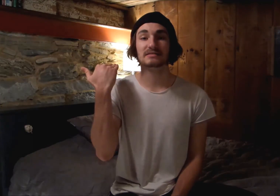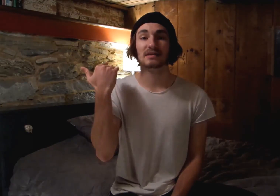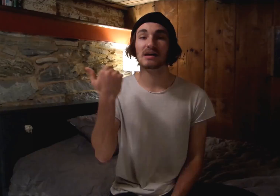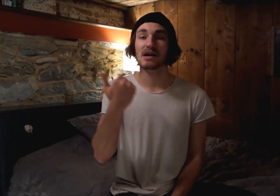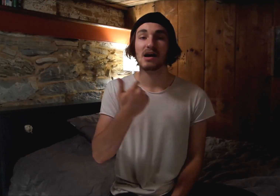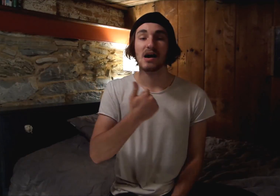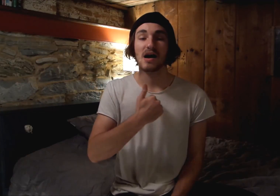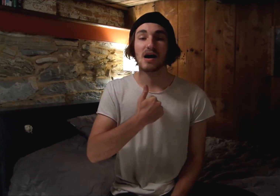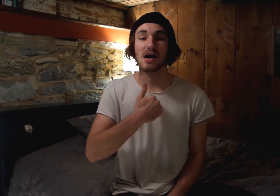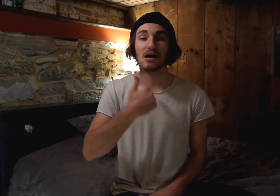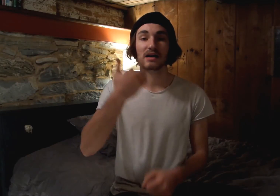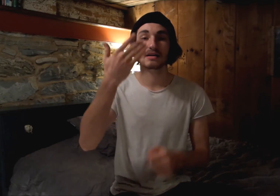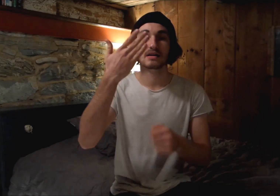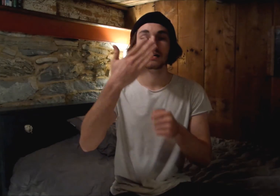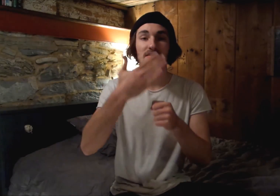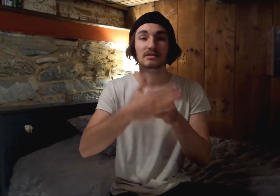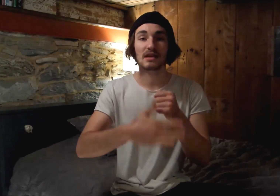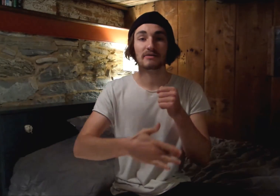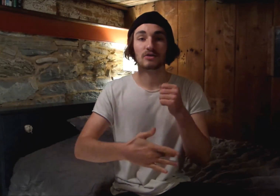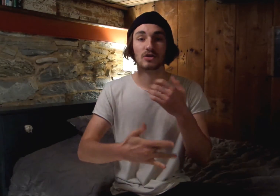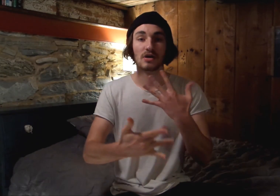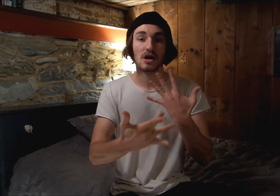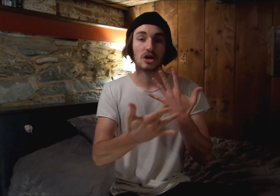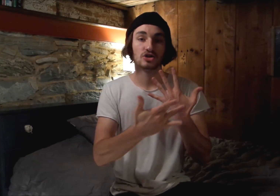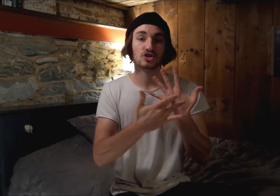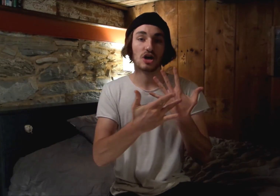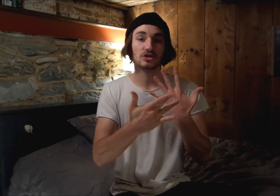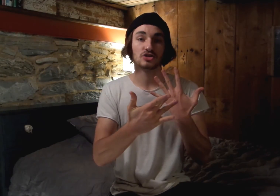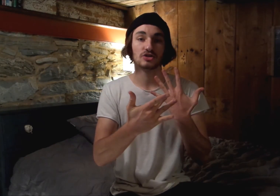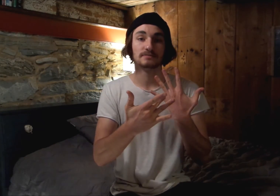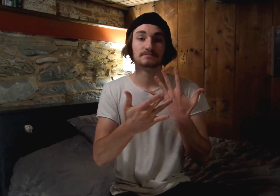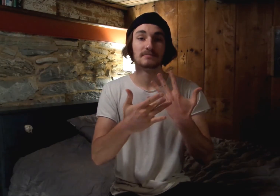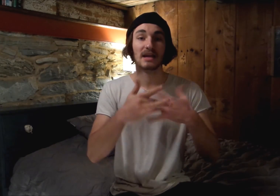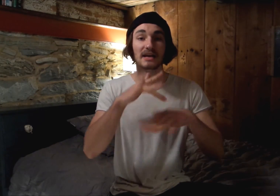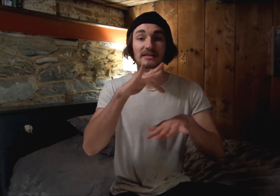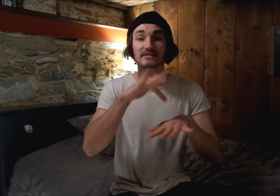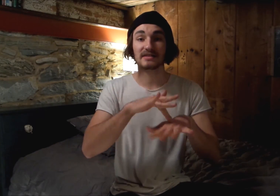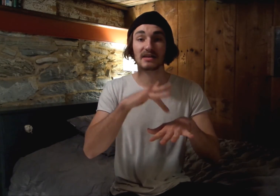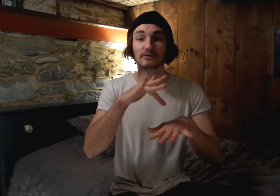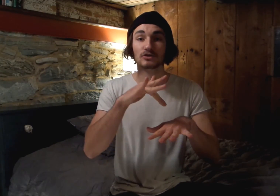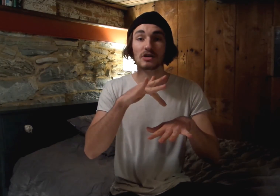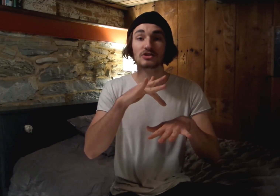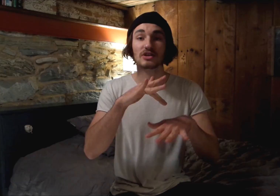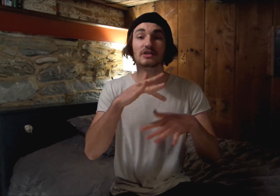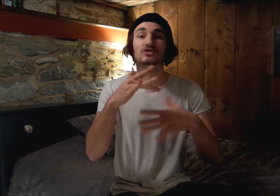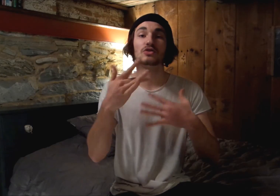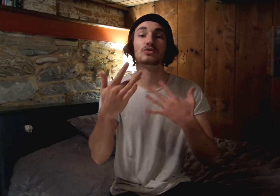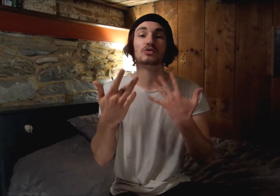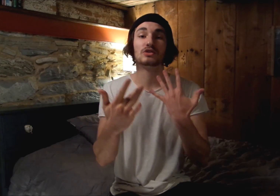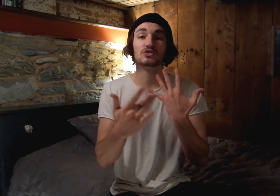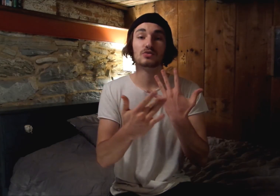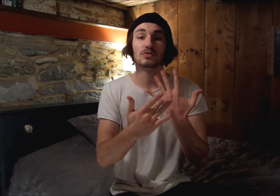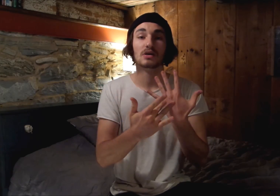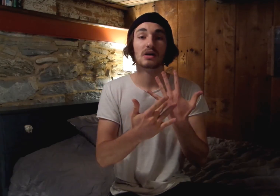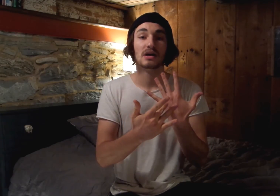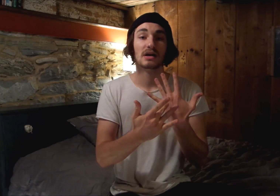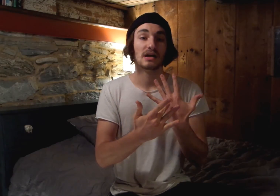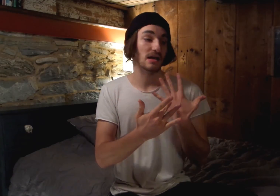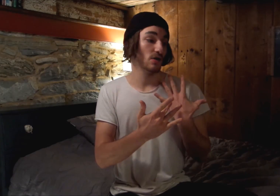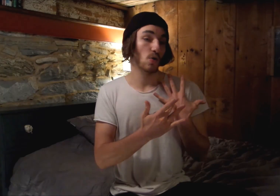past, I never touch. And this is the sign for touch, and so you can do it on